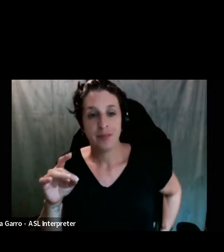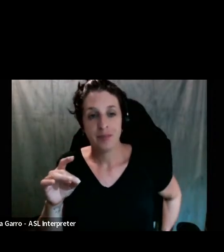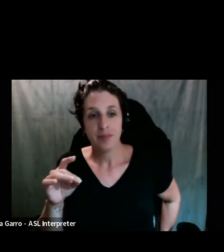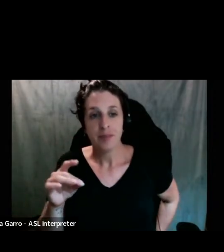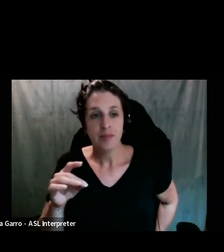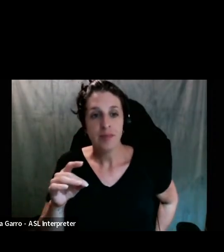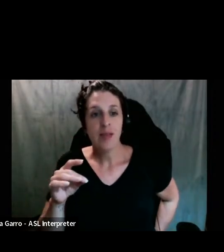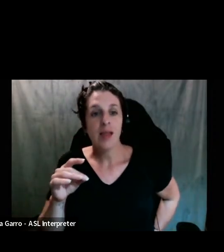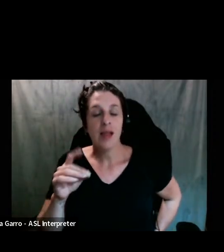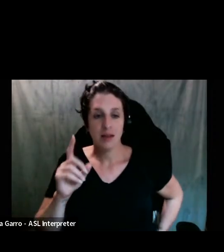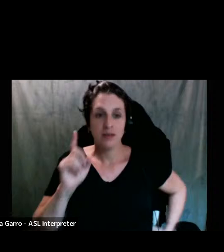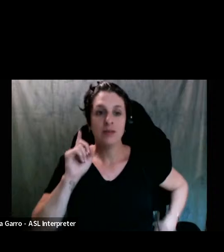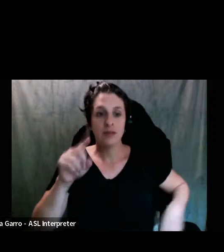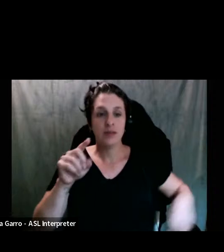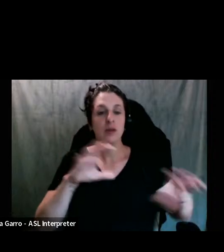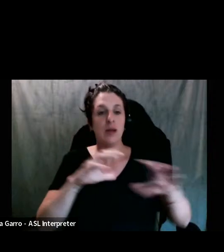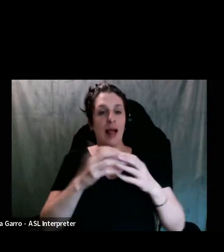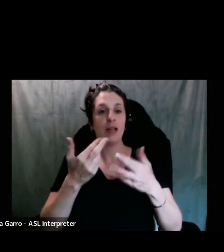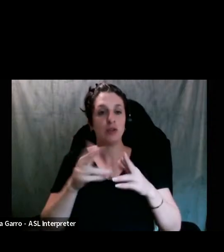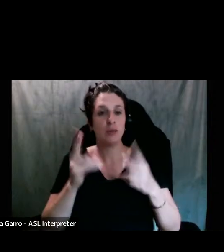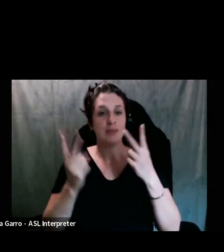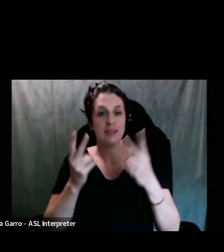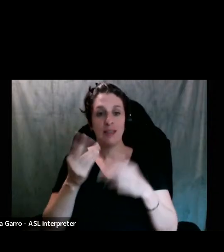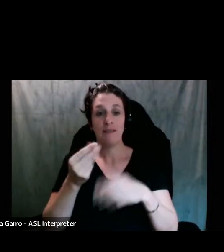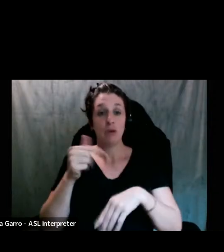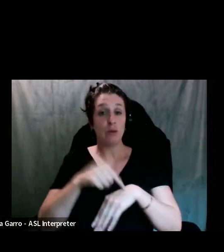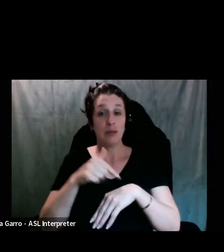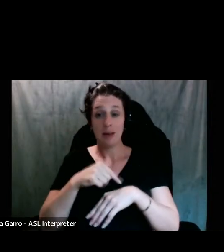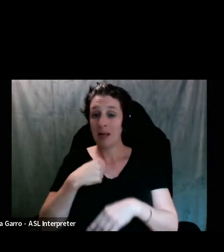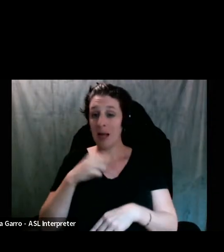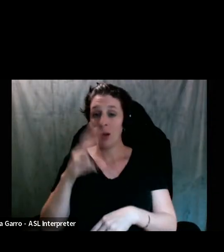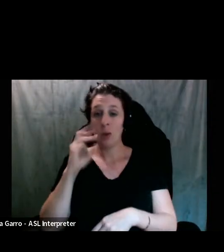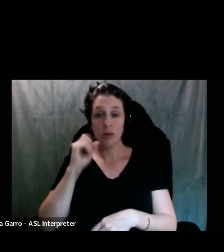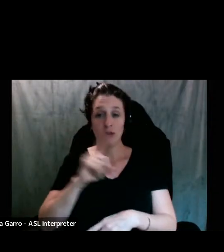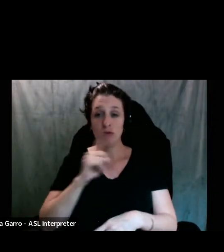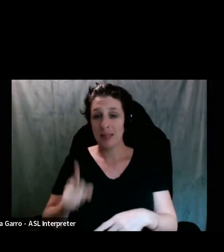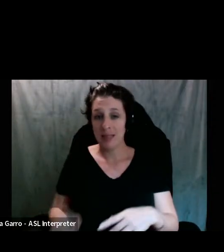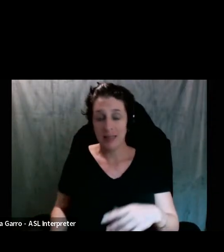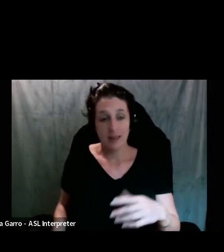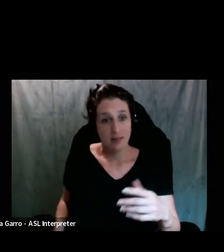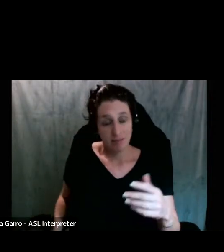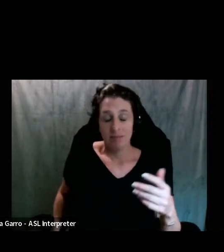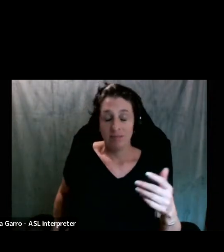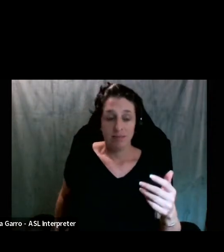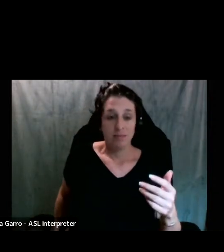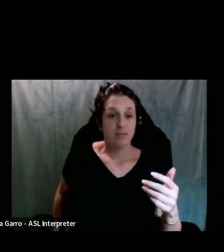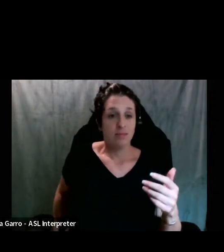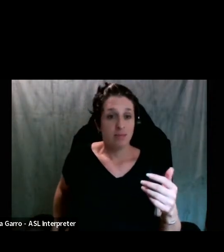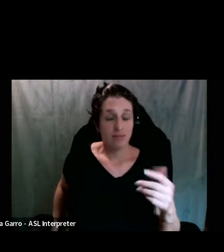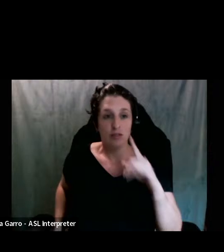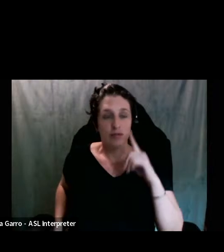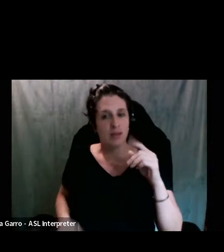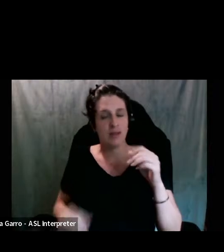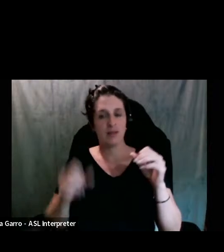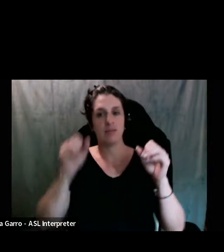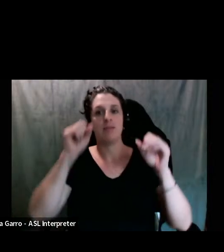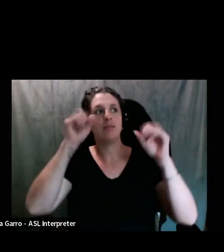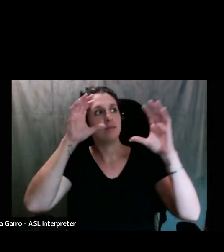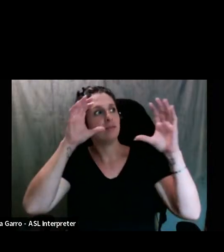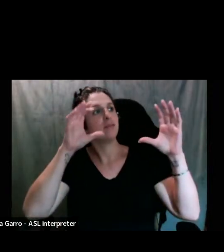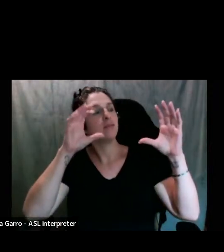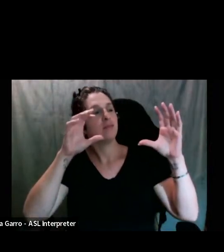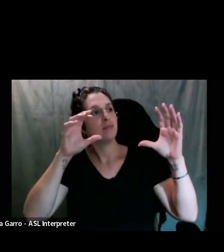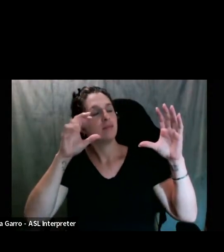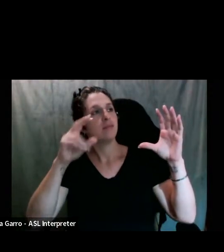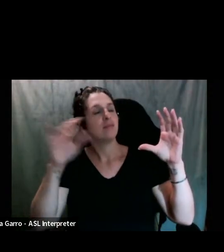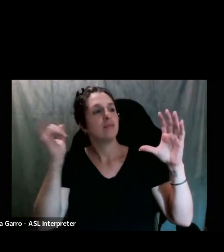classroom visits a couple of times, and I was really, that was a very eye-opening experience for me,